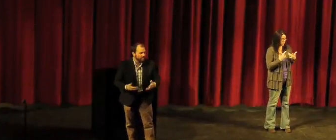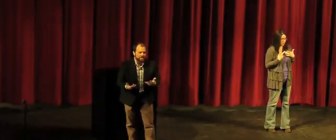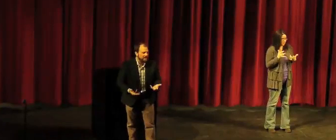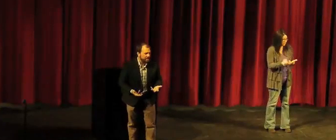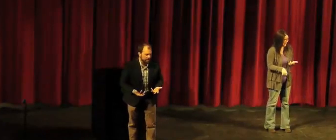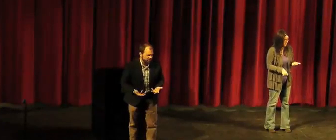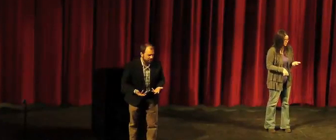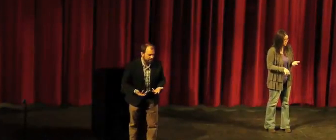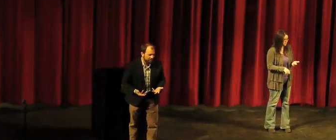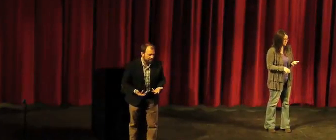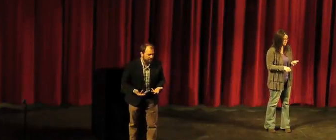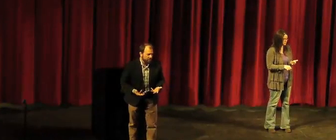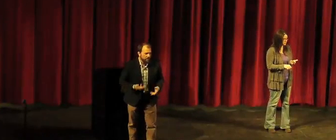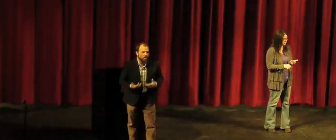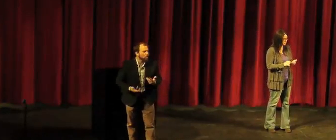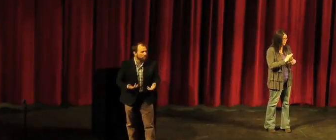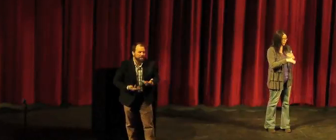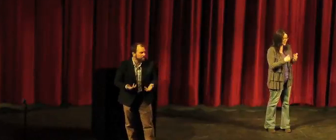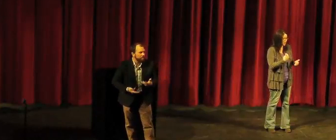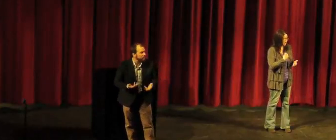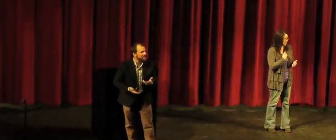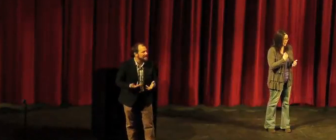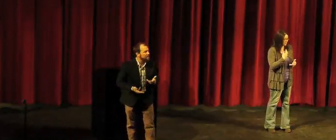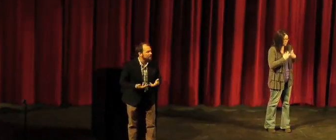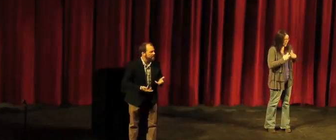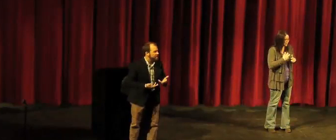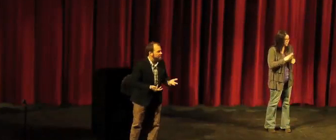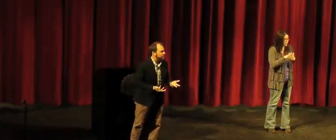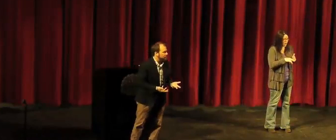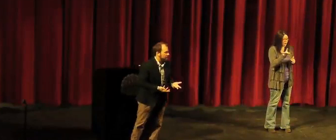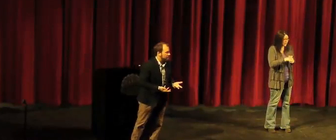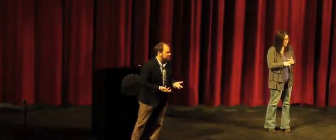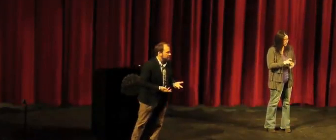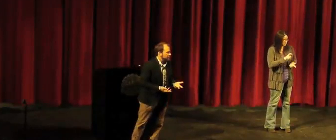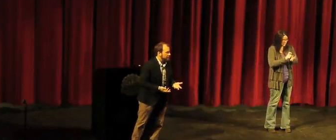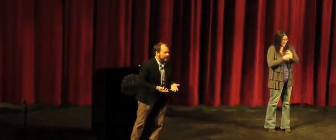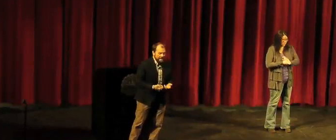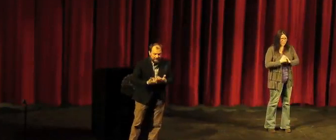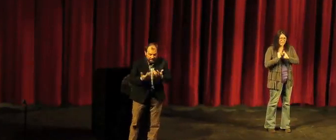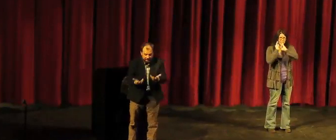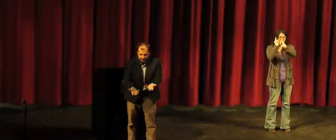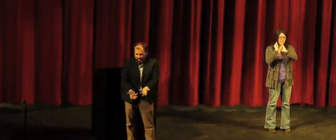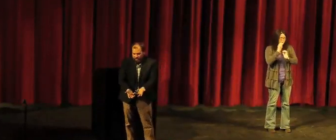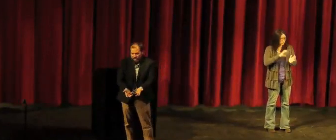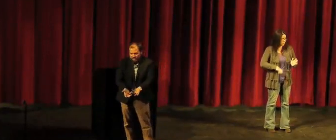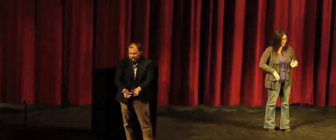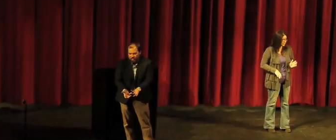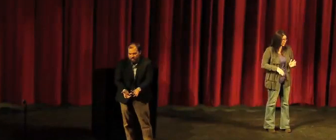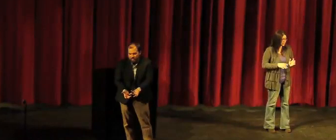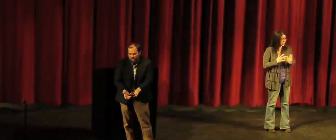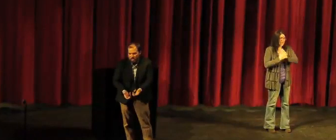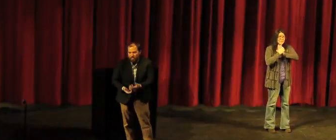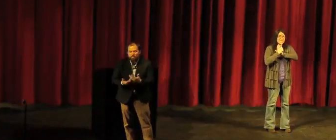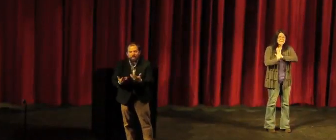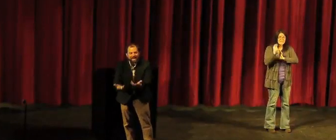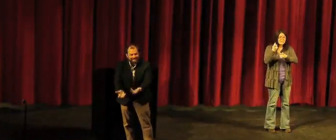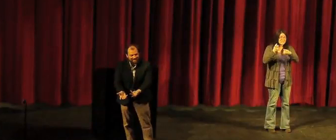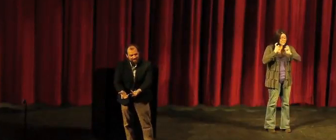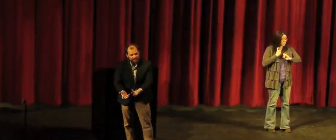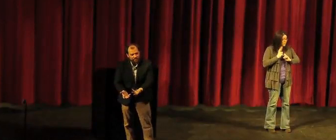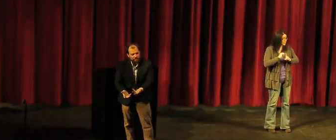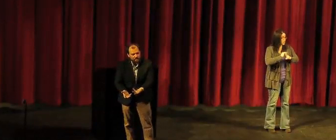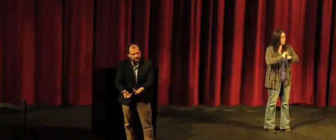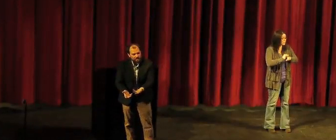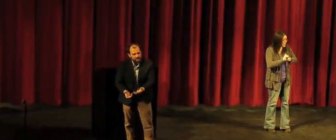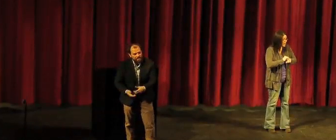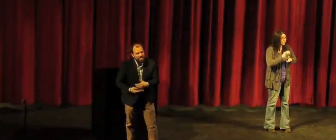all have stammers. We all need to be re-narrated into Christ. And the gifts that Christ gives us are the practices